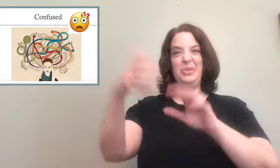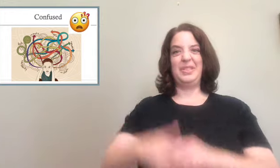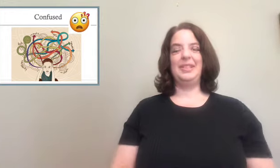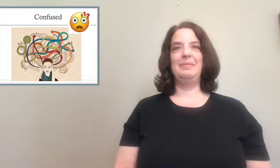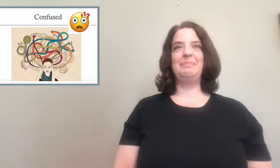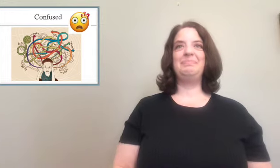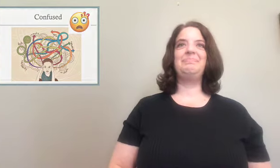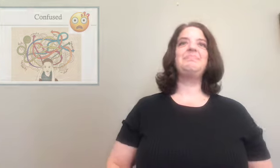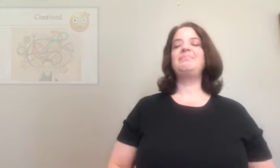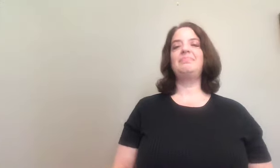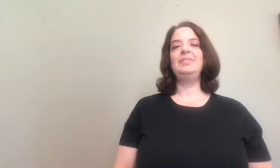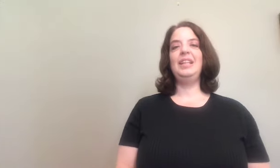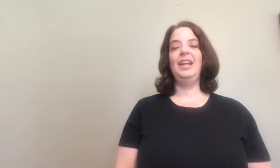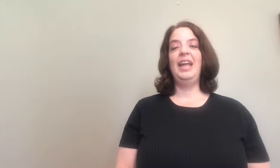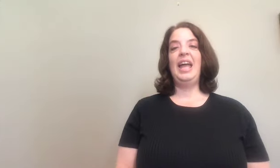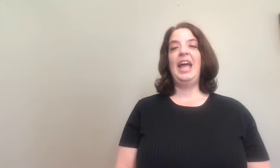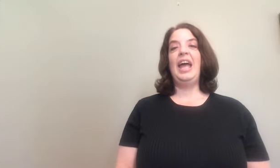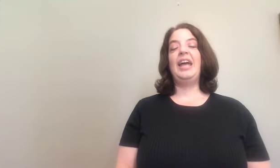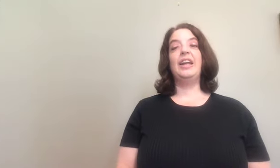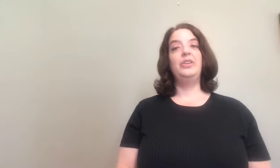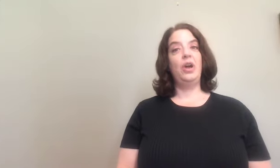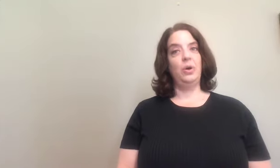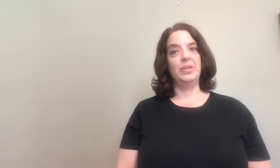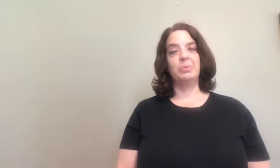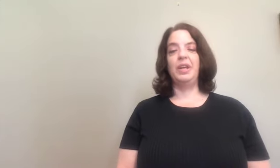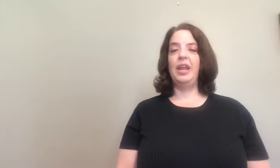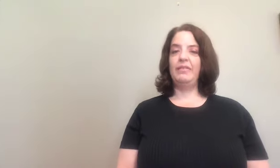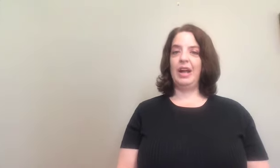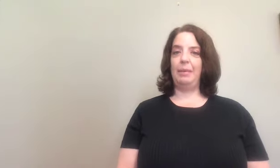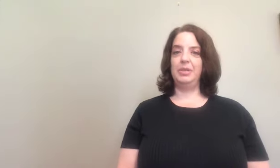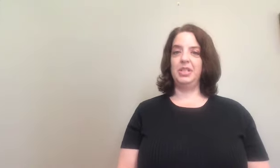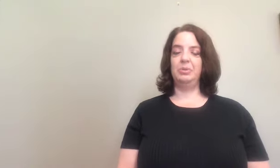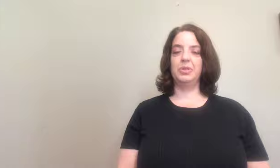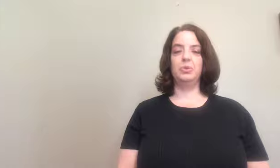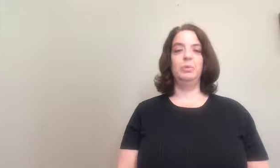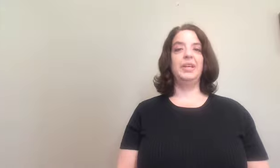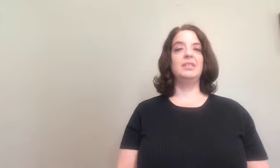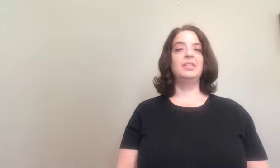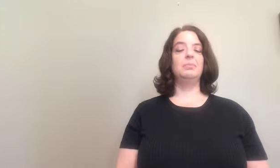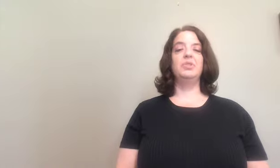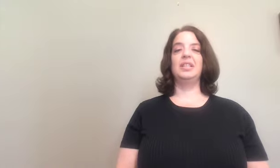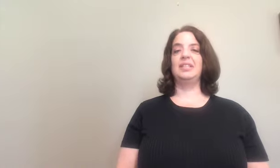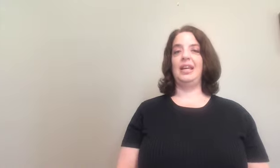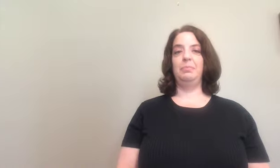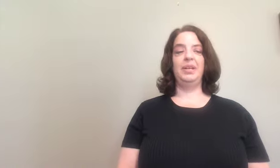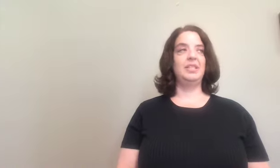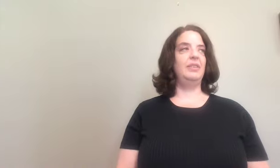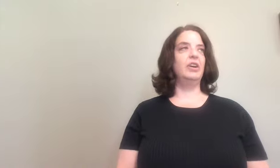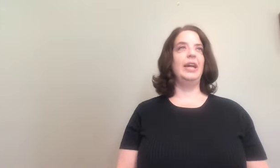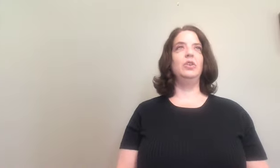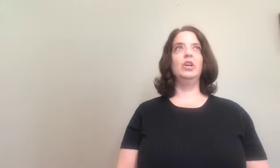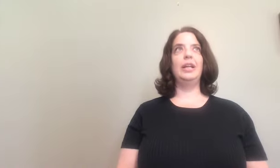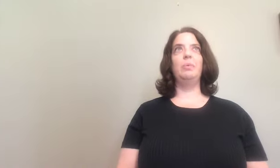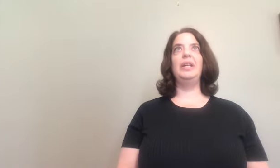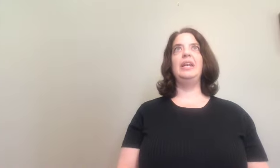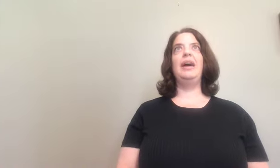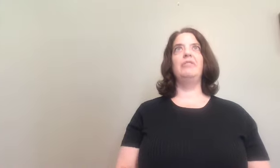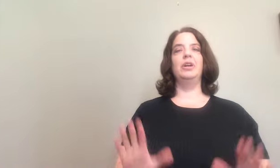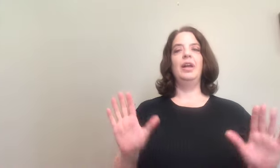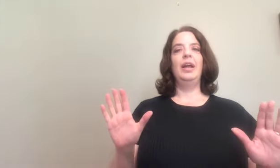Confused. And I know this would never happen to you at school because it's the most exciting place ever. And learning would never